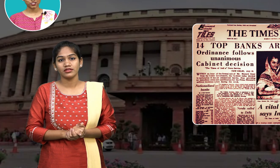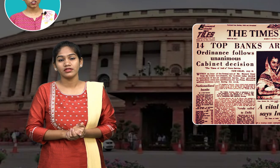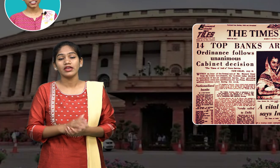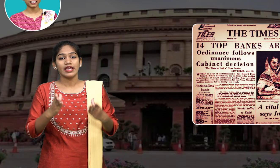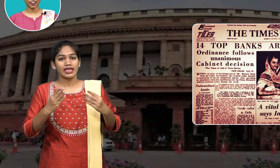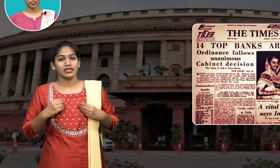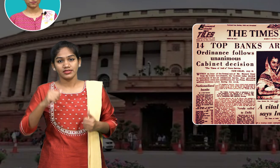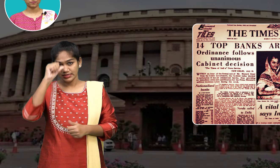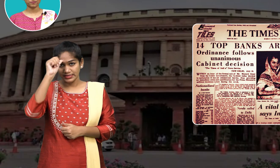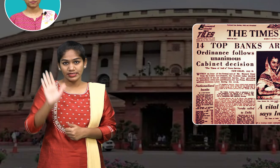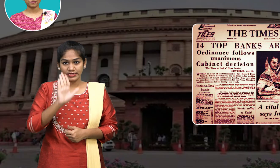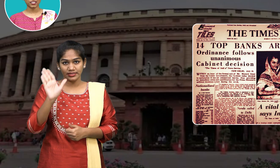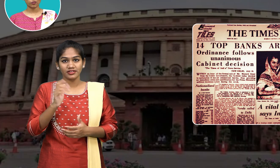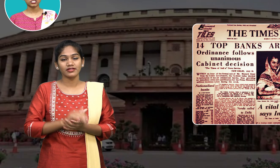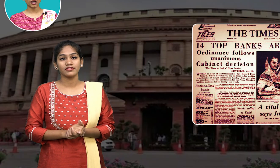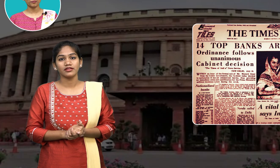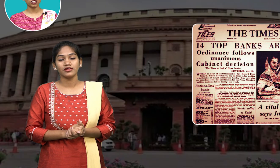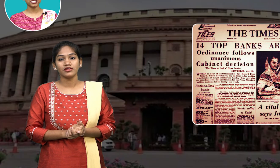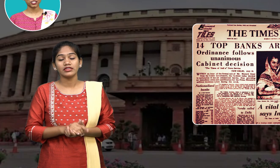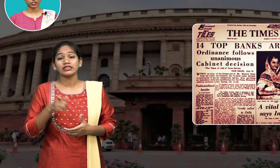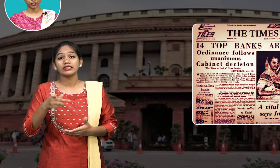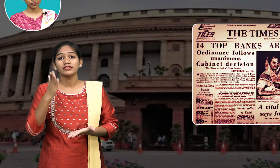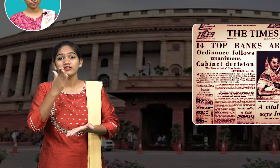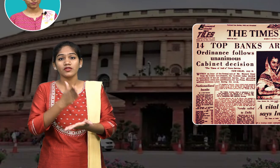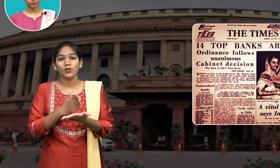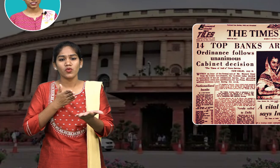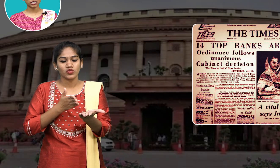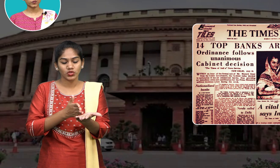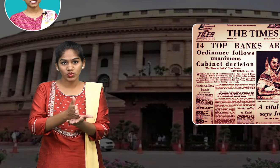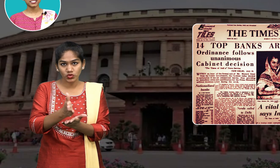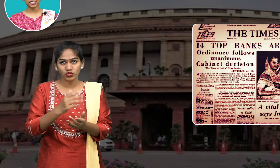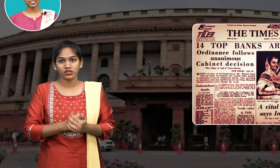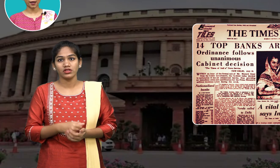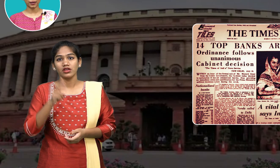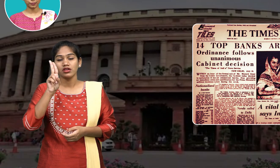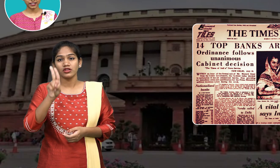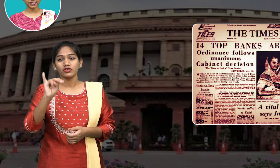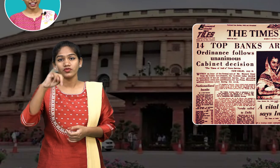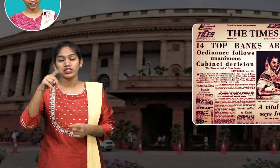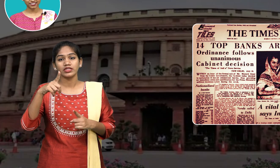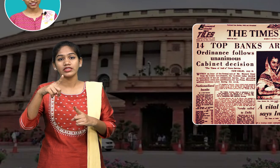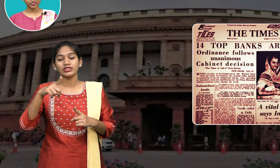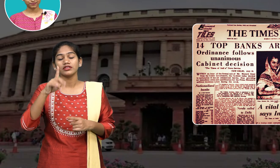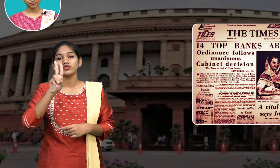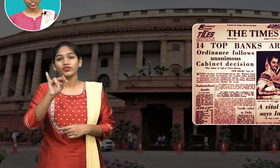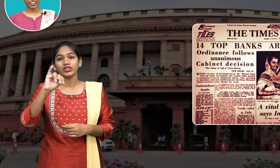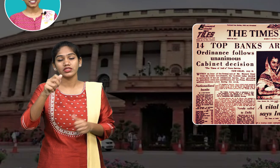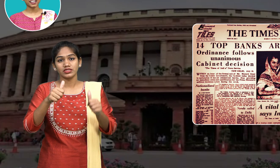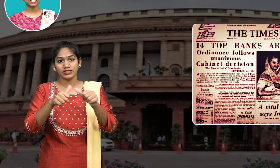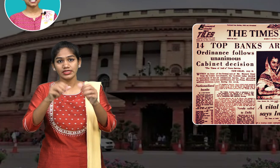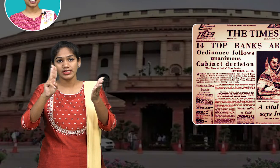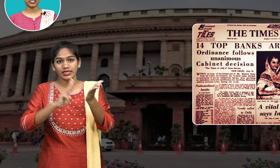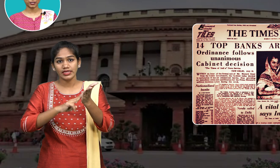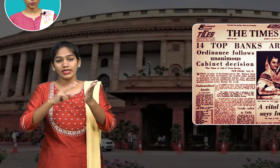acceded to India, was abolished through the 26th Amendment Act